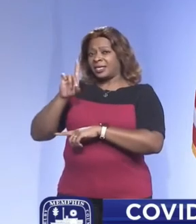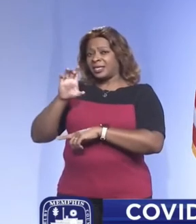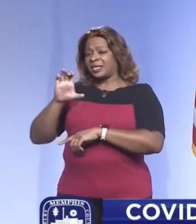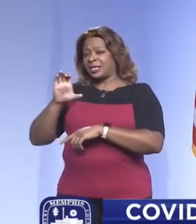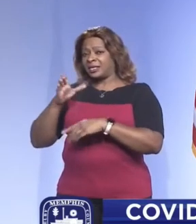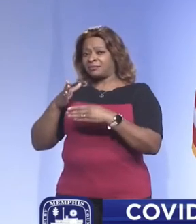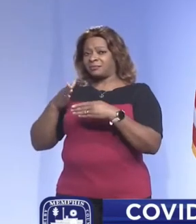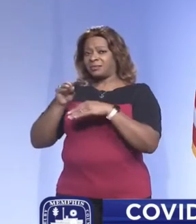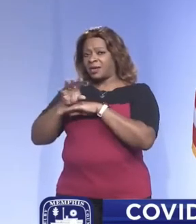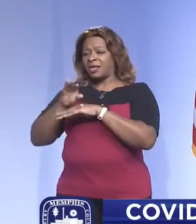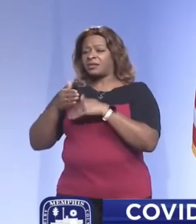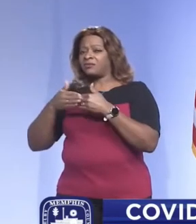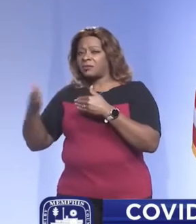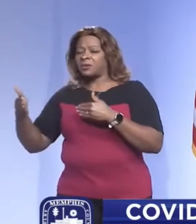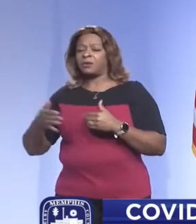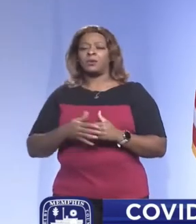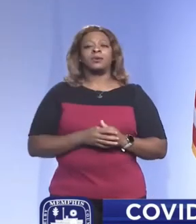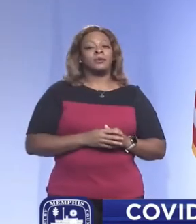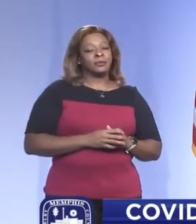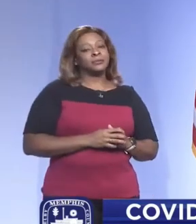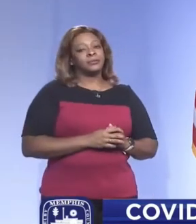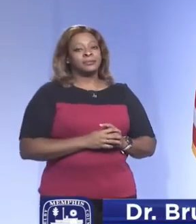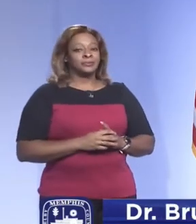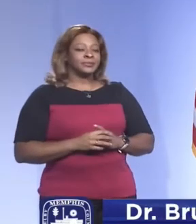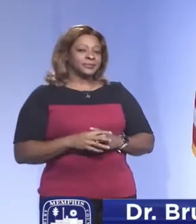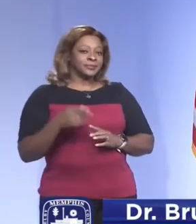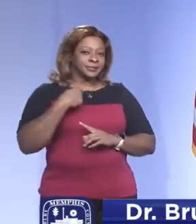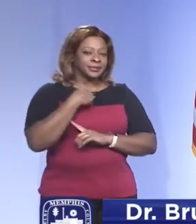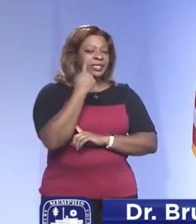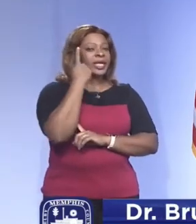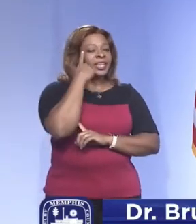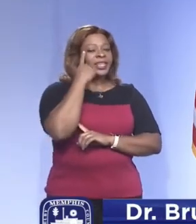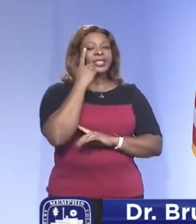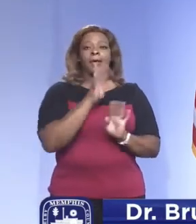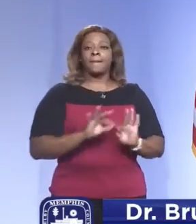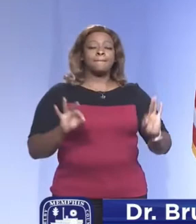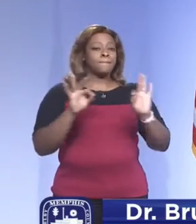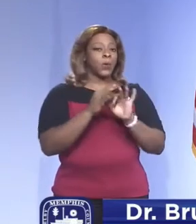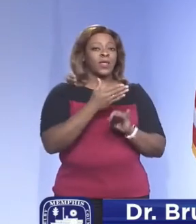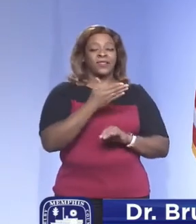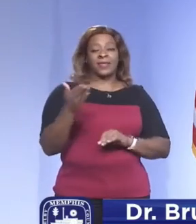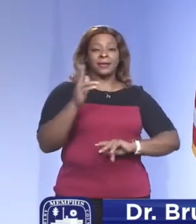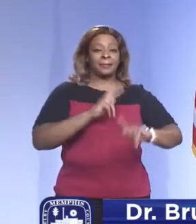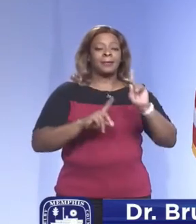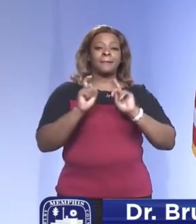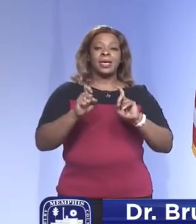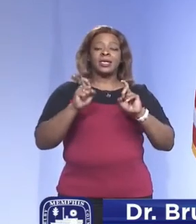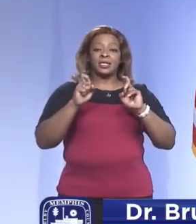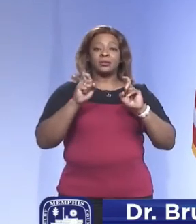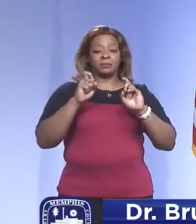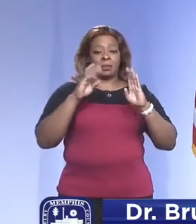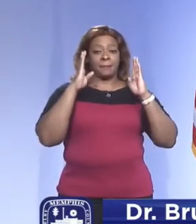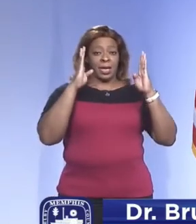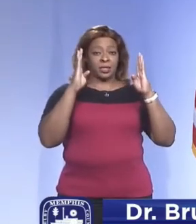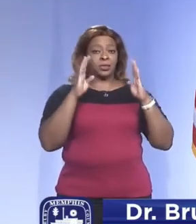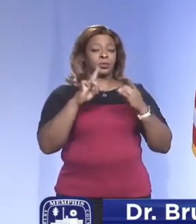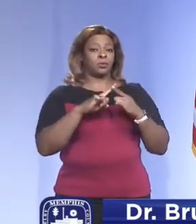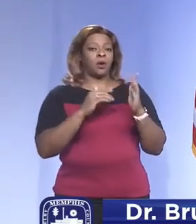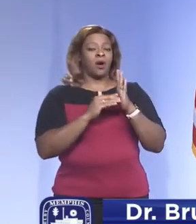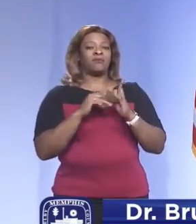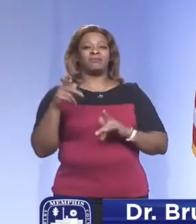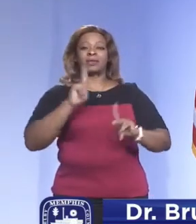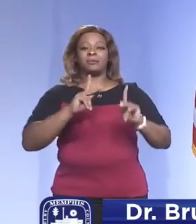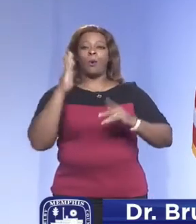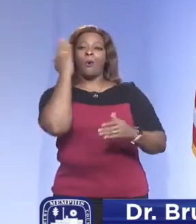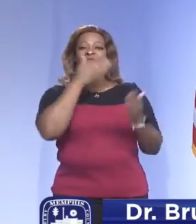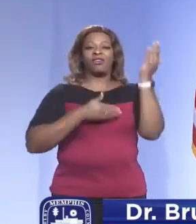forward? Well, I think a key thing that people need to pay attention to that they often overlook